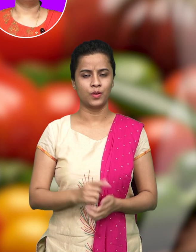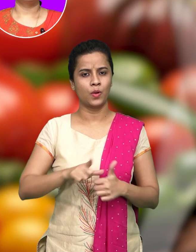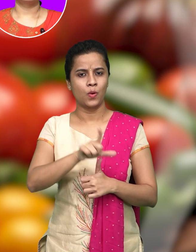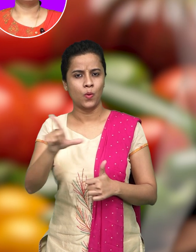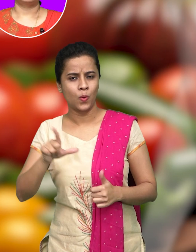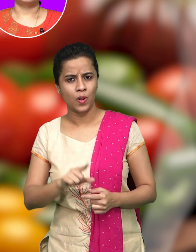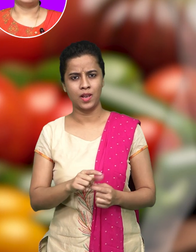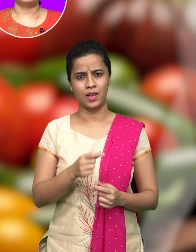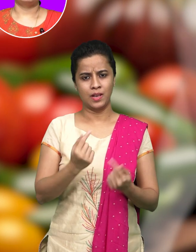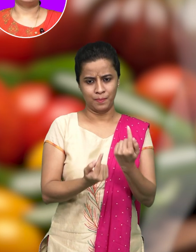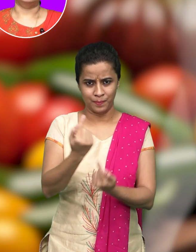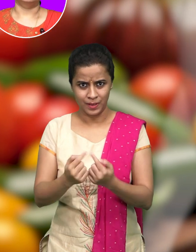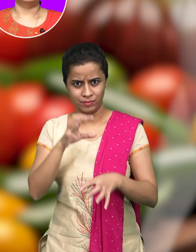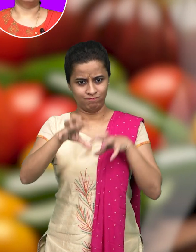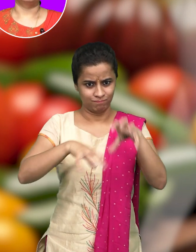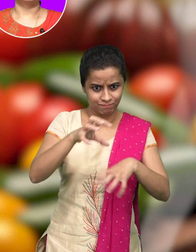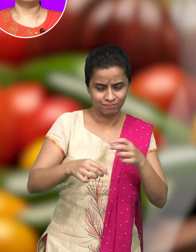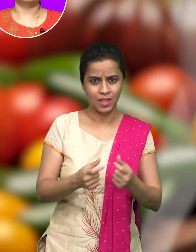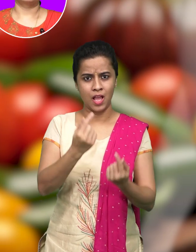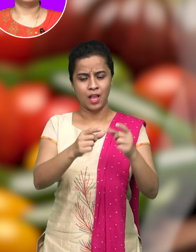All organisms require food.